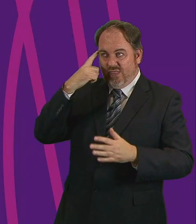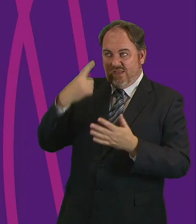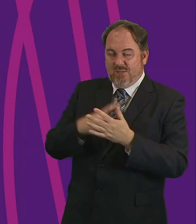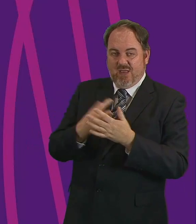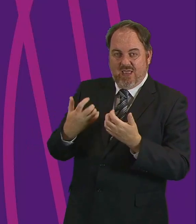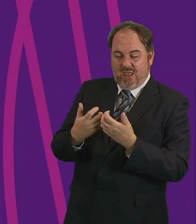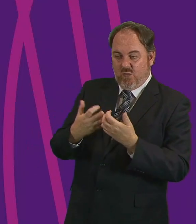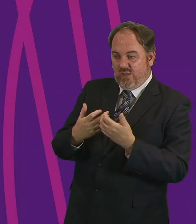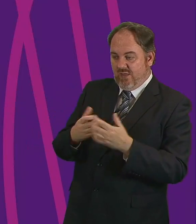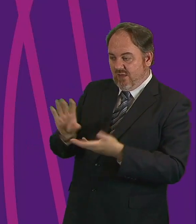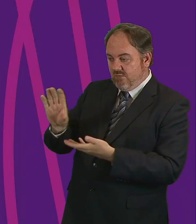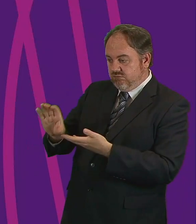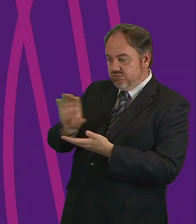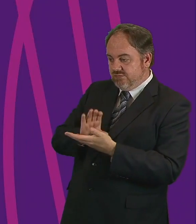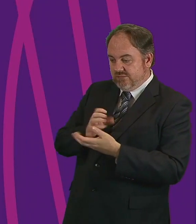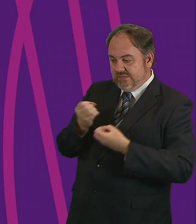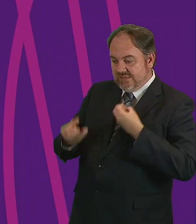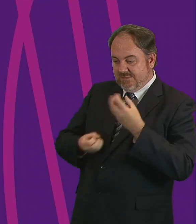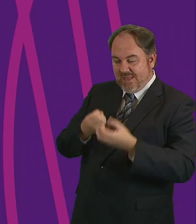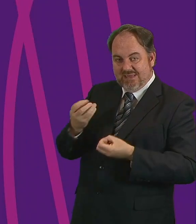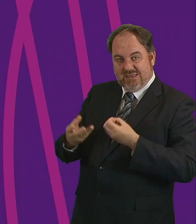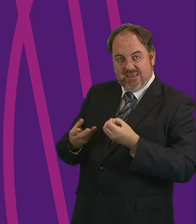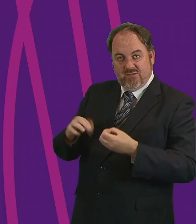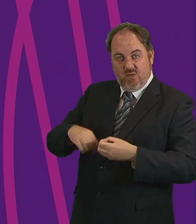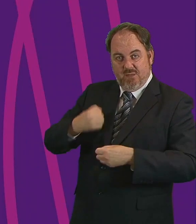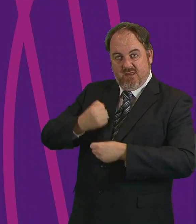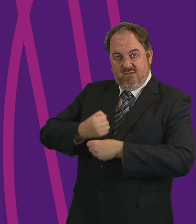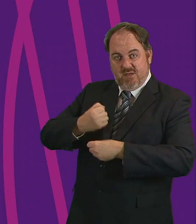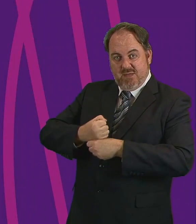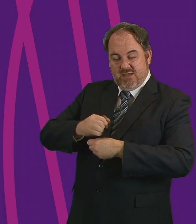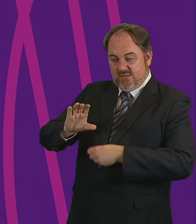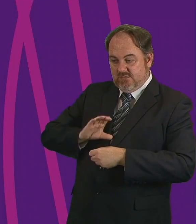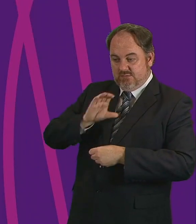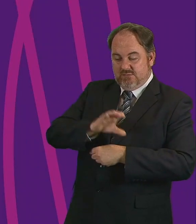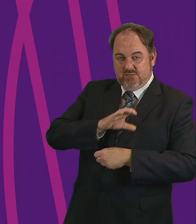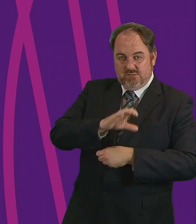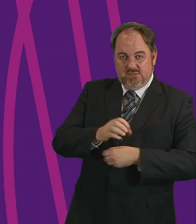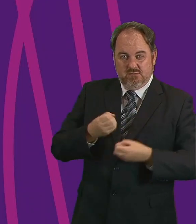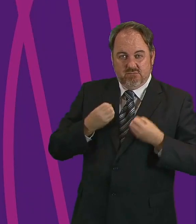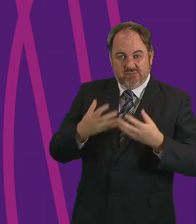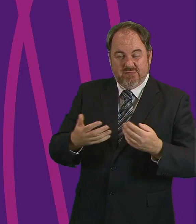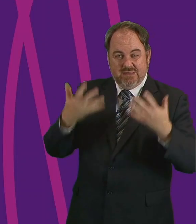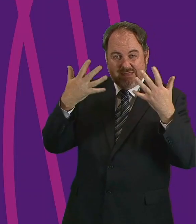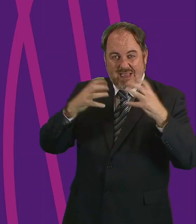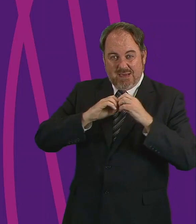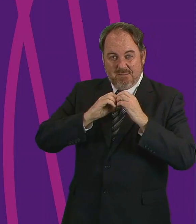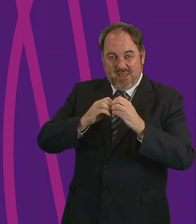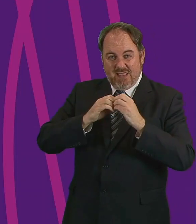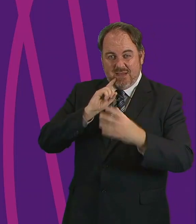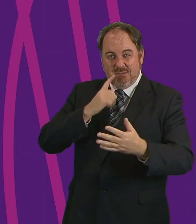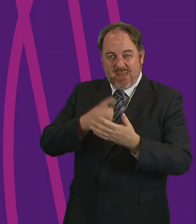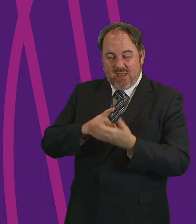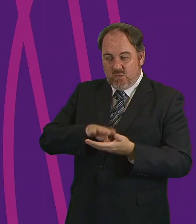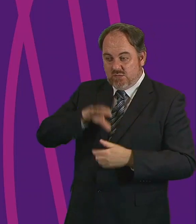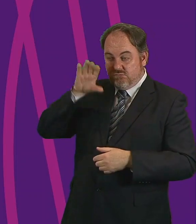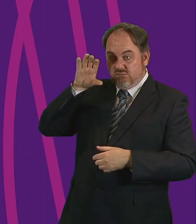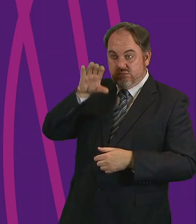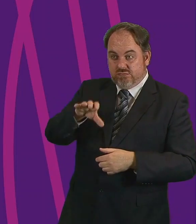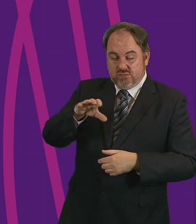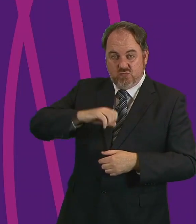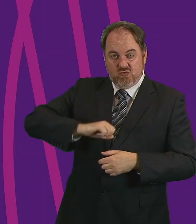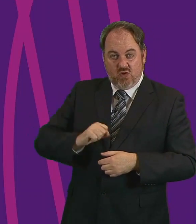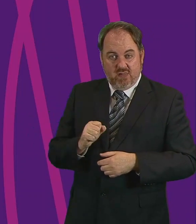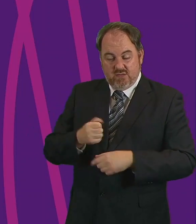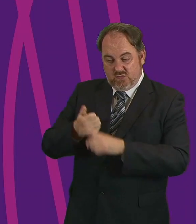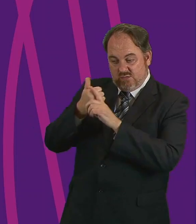and that is exactly what the UK Government has provided. £10 billion has been ploughed into Scotland to fight the